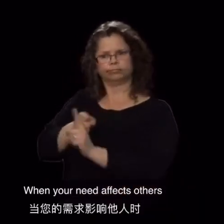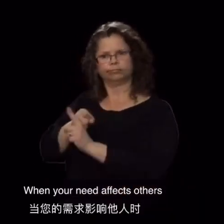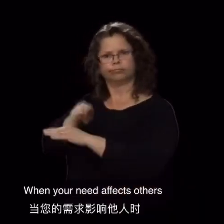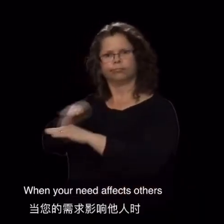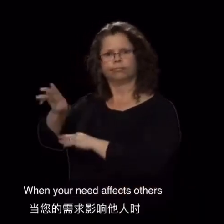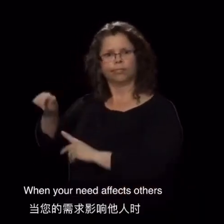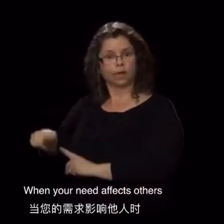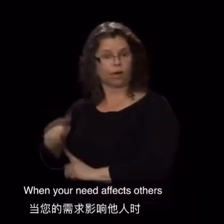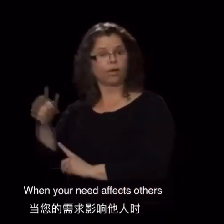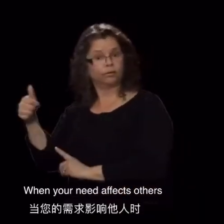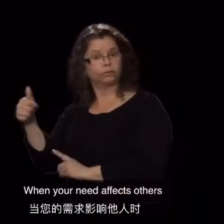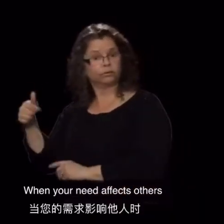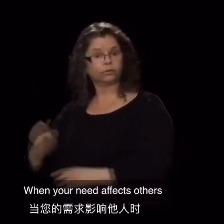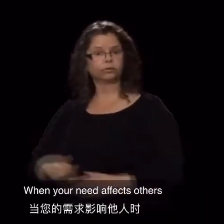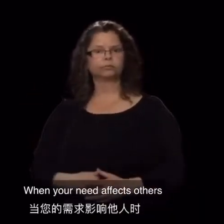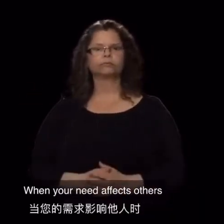When your need affects others.